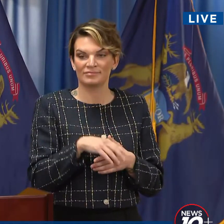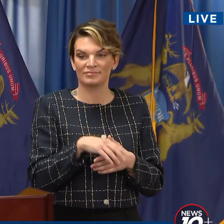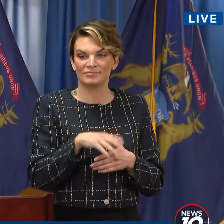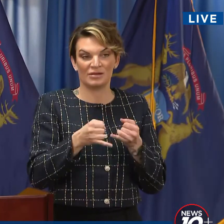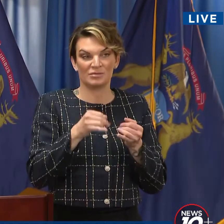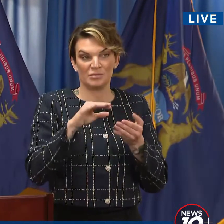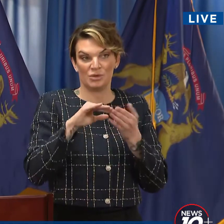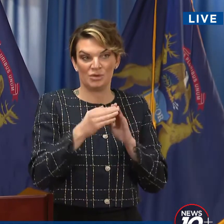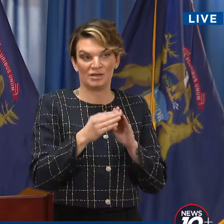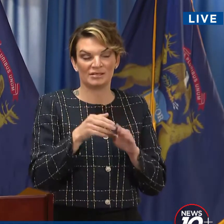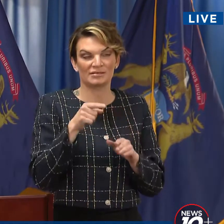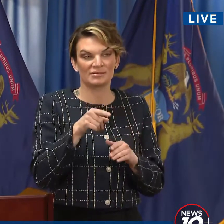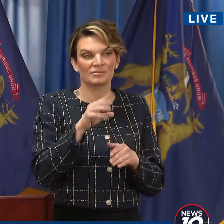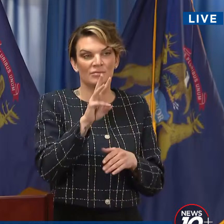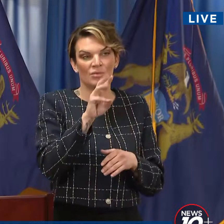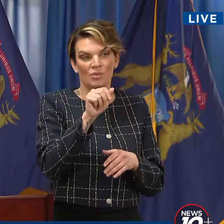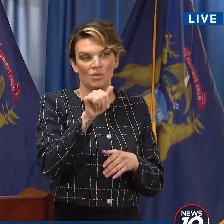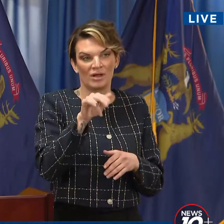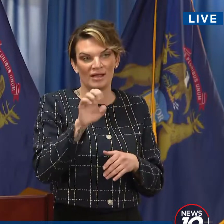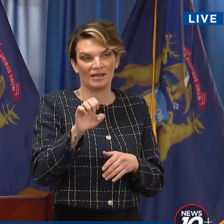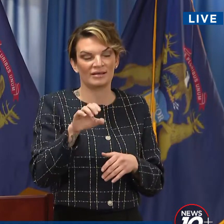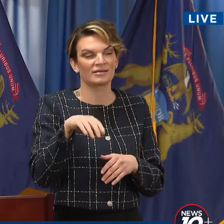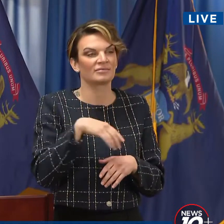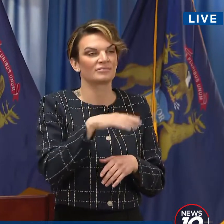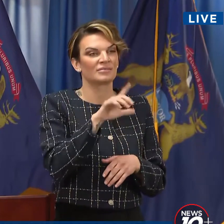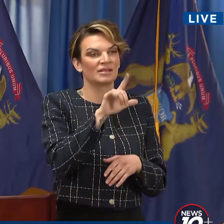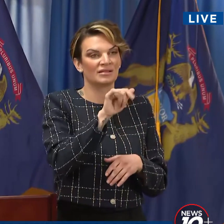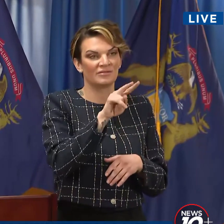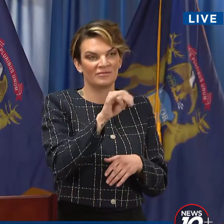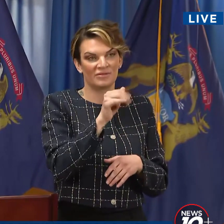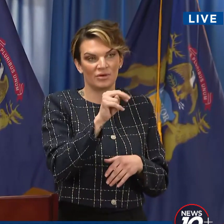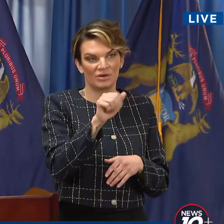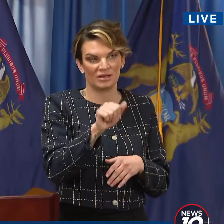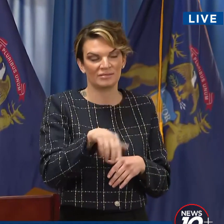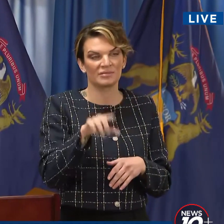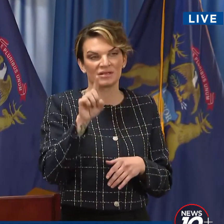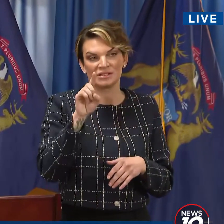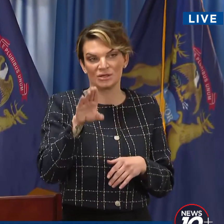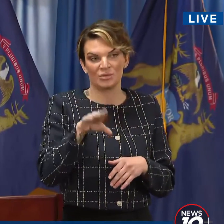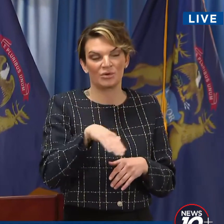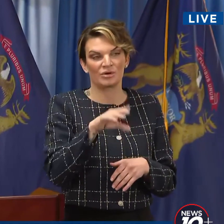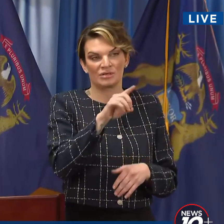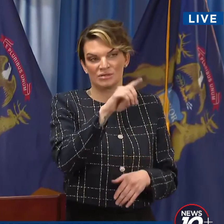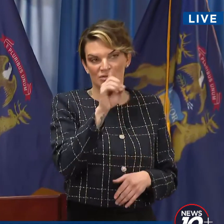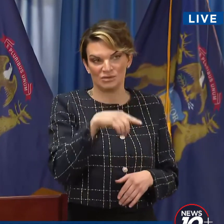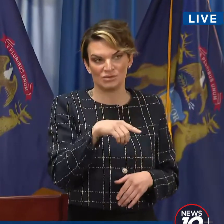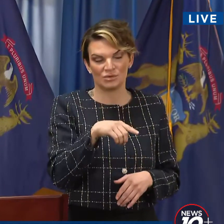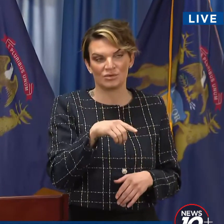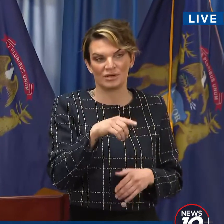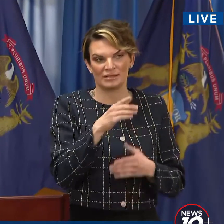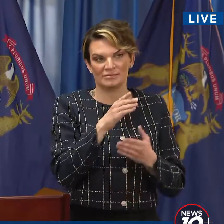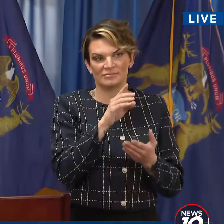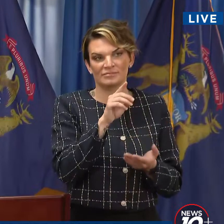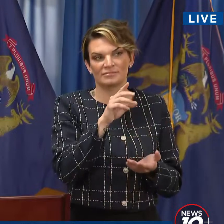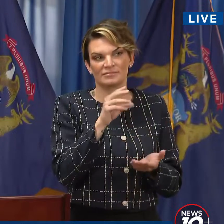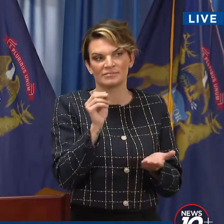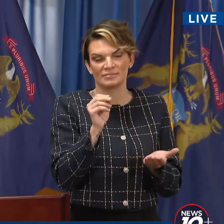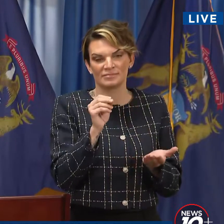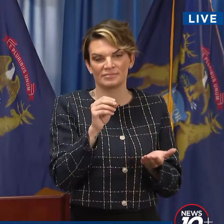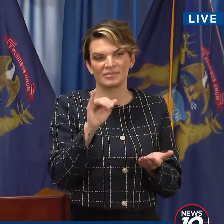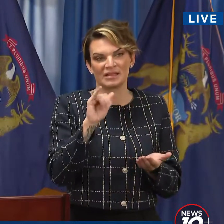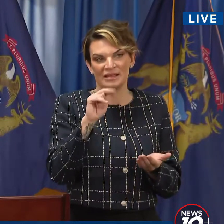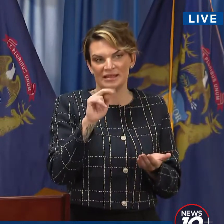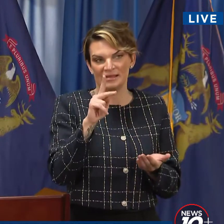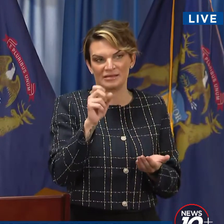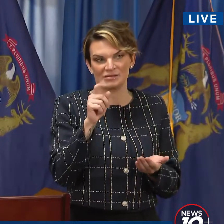communities I was aware of were parts of Wayne County, Livonia, Dearborn, parts of Detroit, which I think have long been done, and